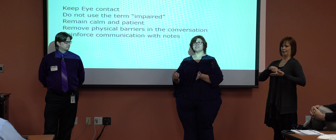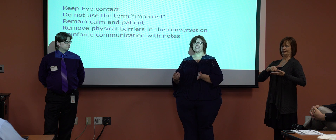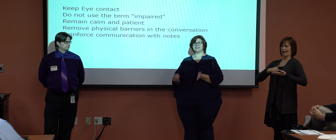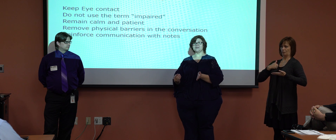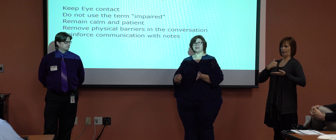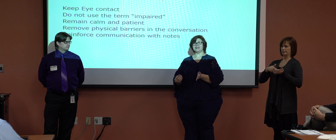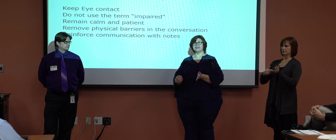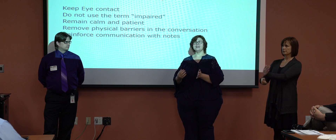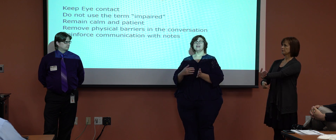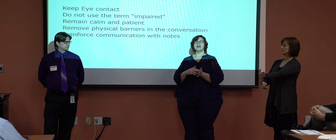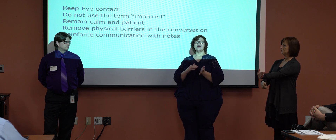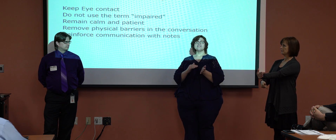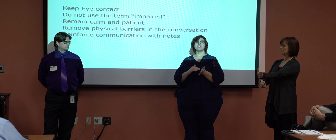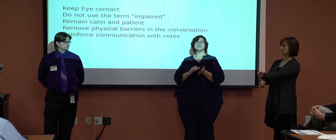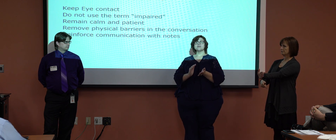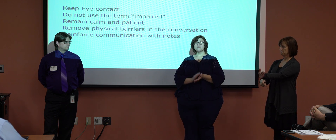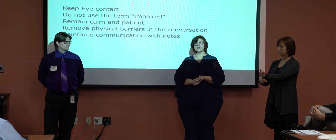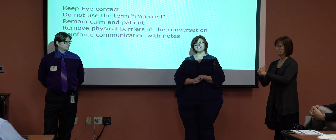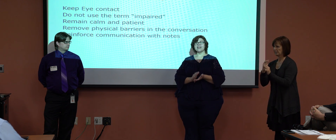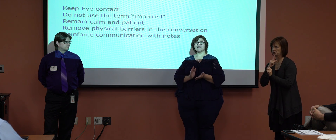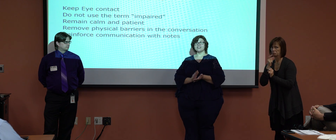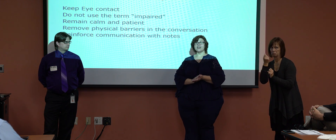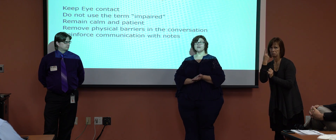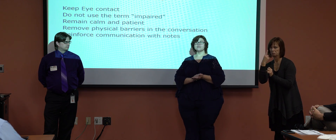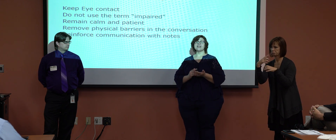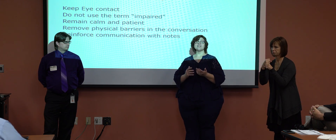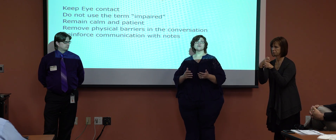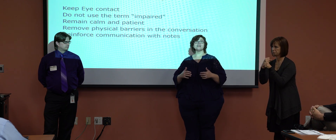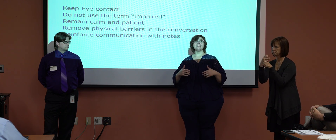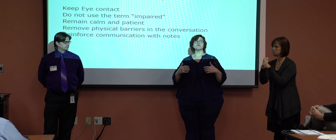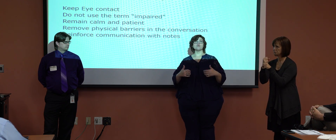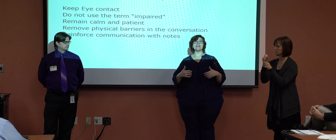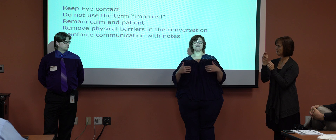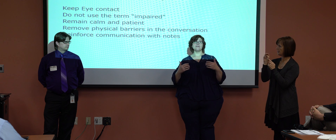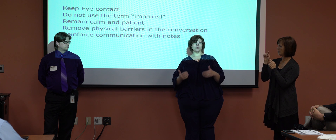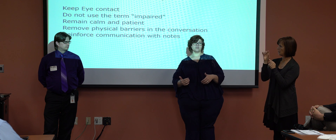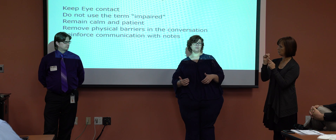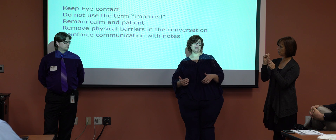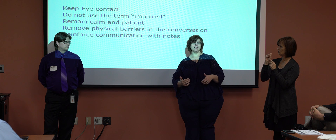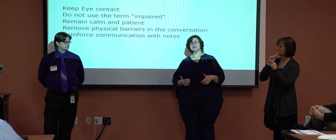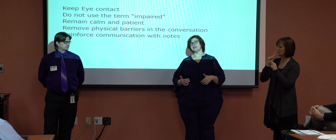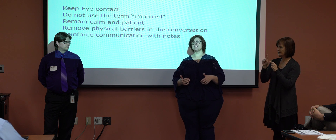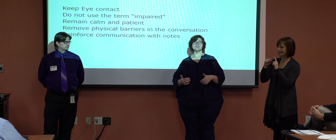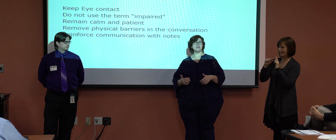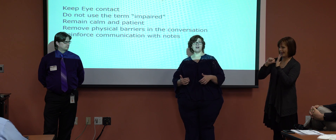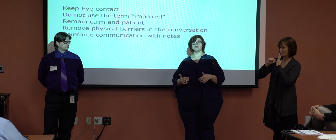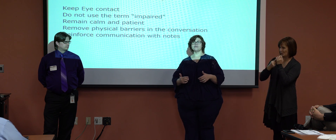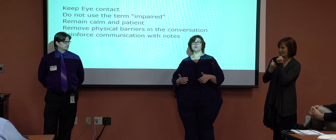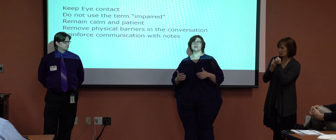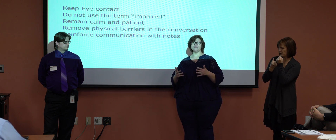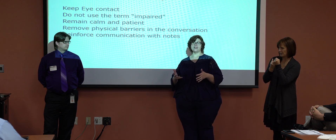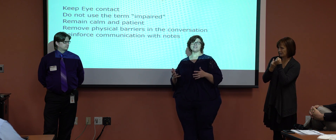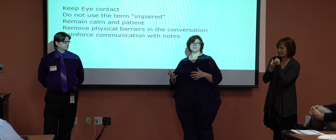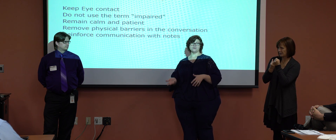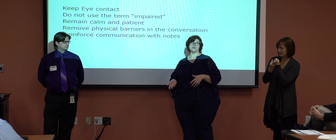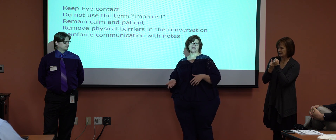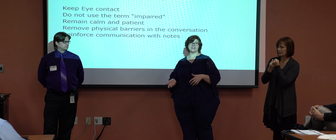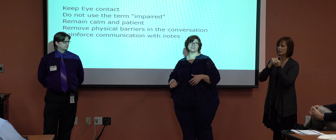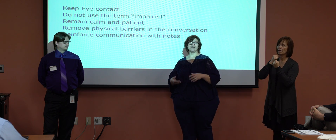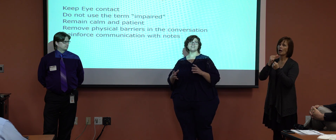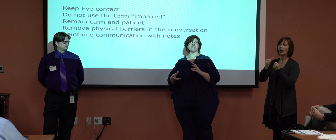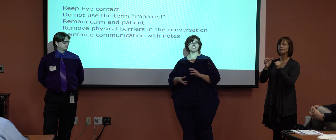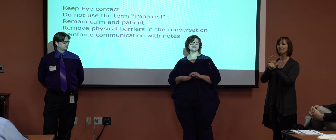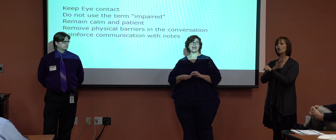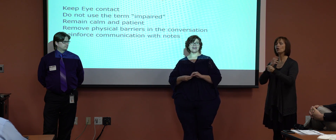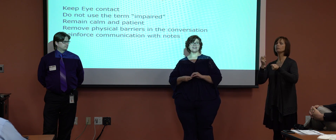they're understanding me. And so it's abbreviated notes, and it's really reinforcement. It's not for effective